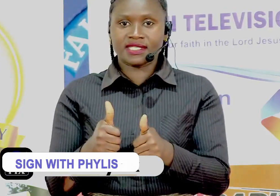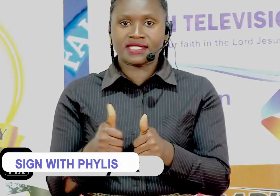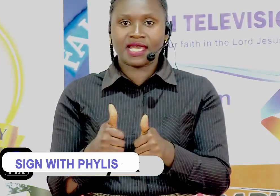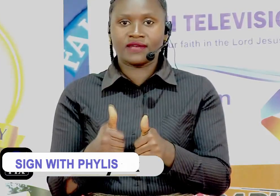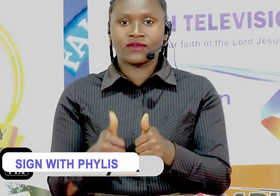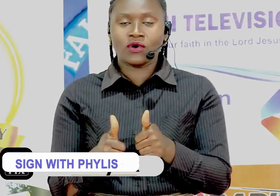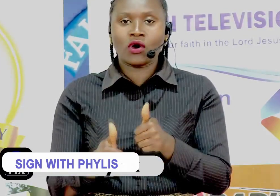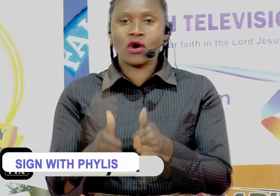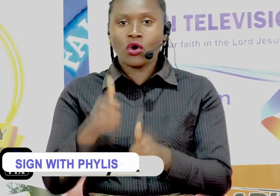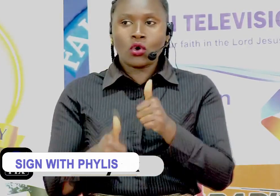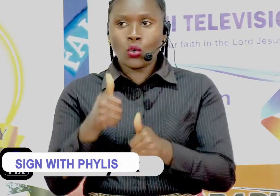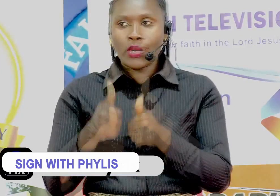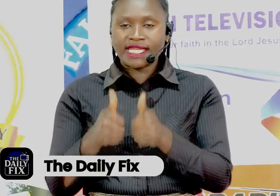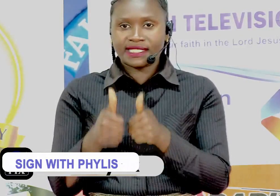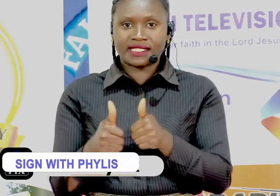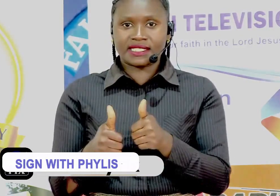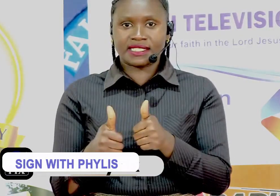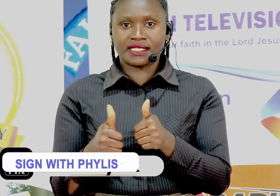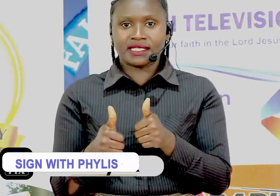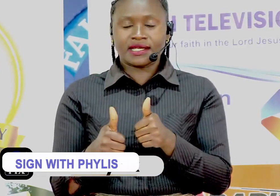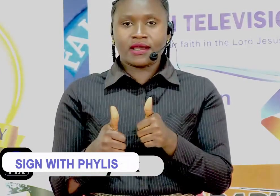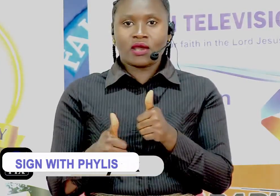sign for which.